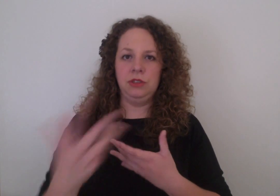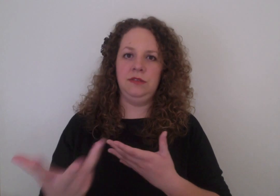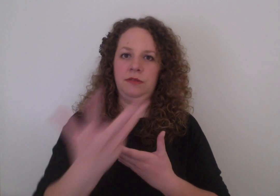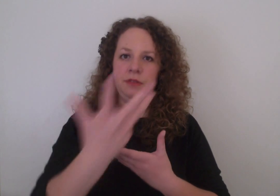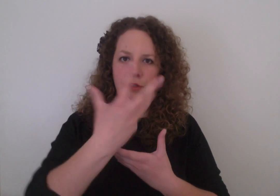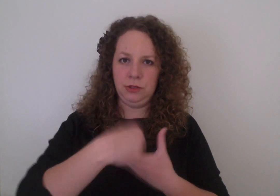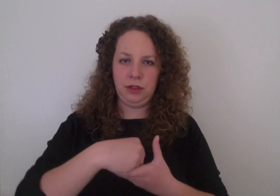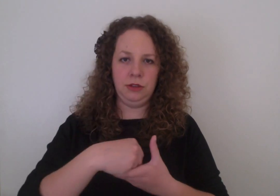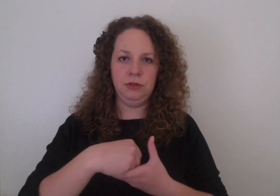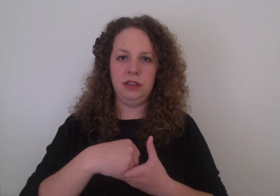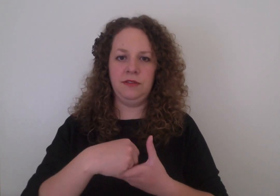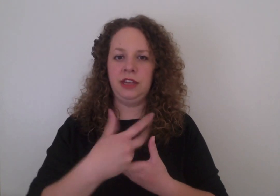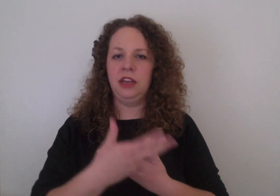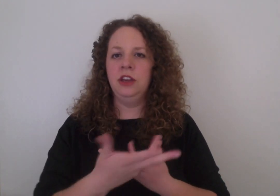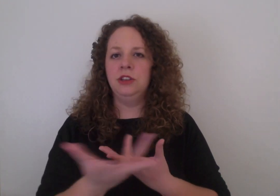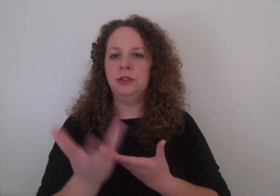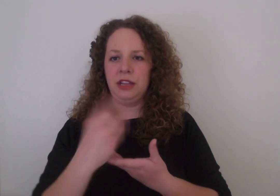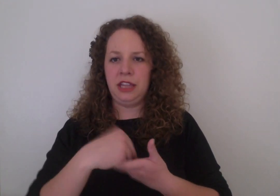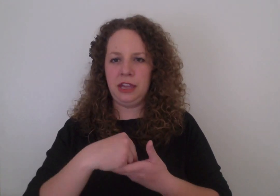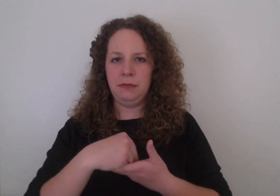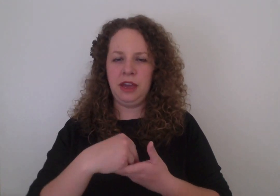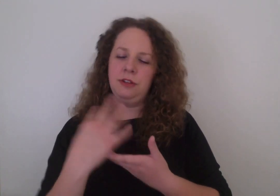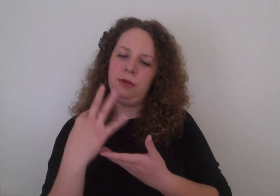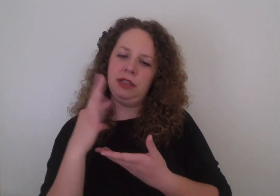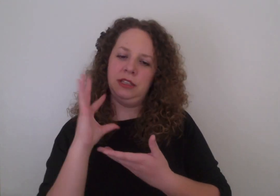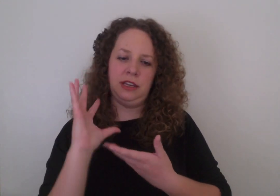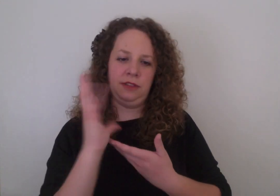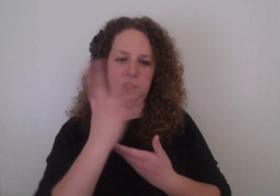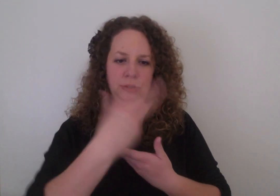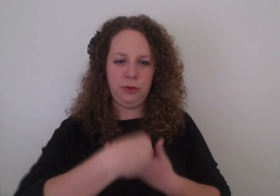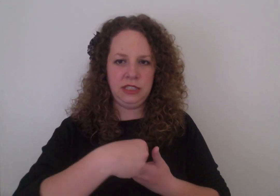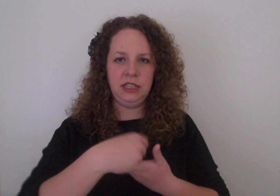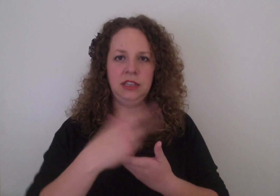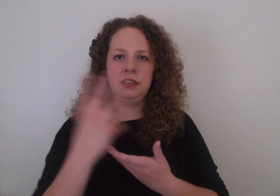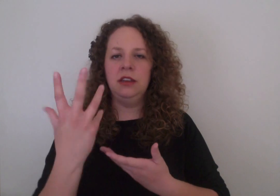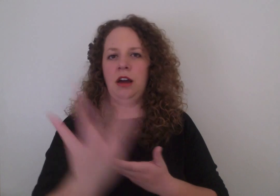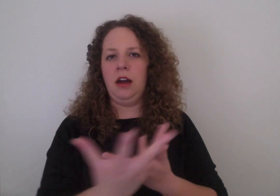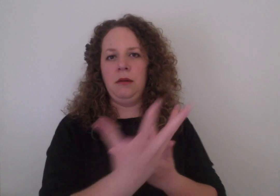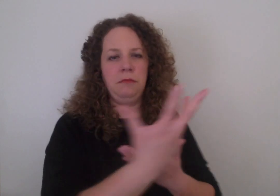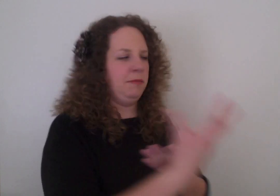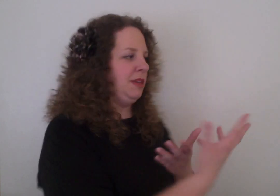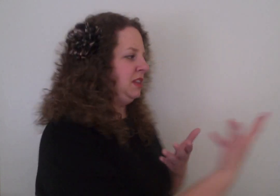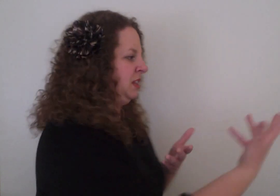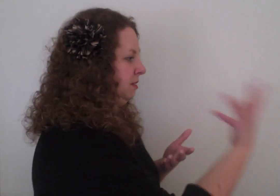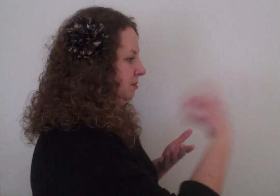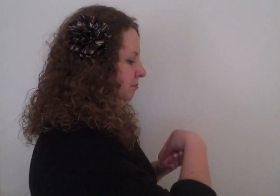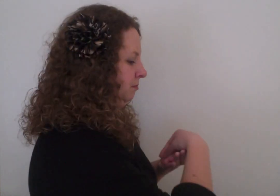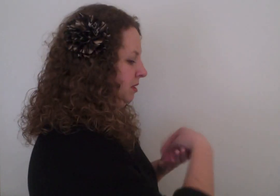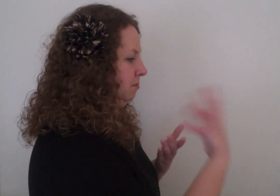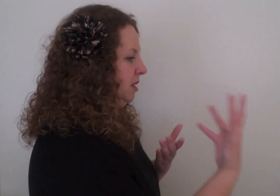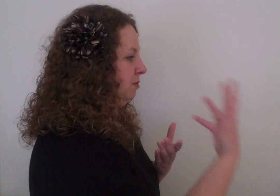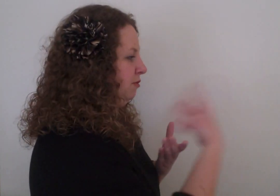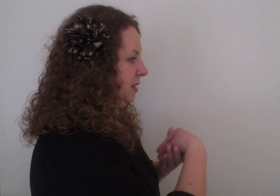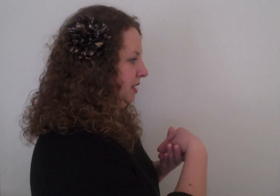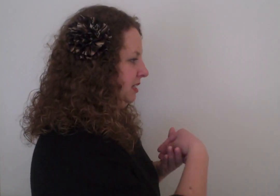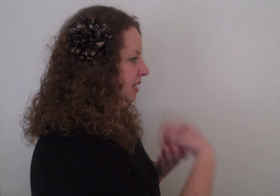all-inclusive, so it includes everything. So there can be other ways to kind of like twist it, but mainly the main movement is here